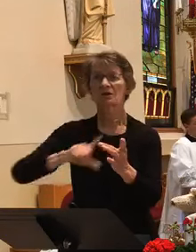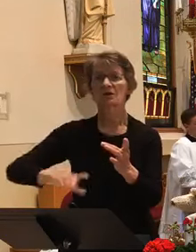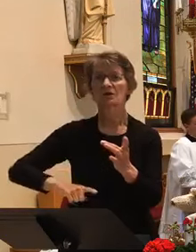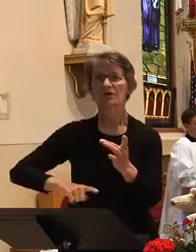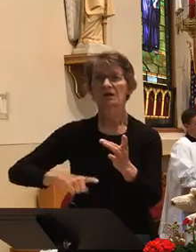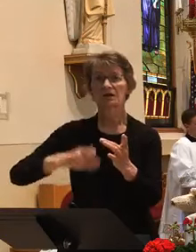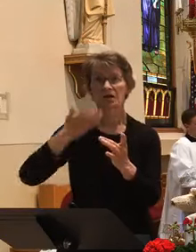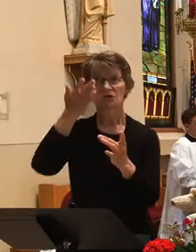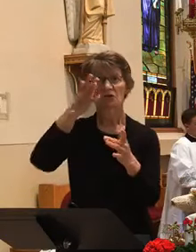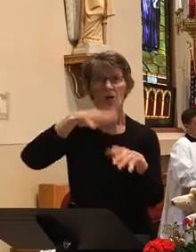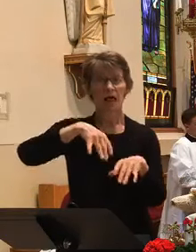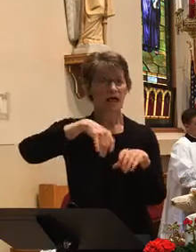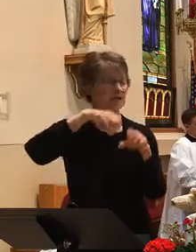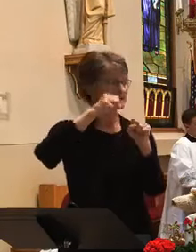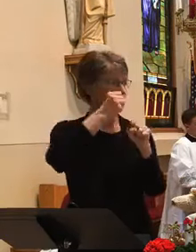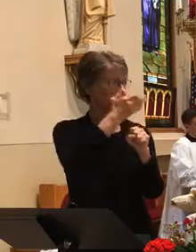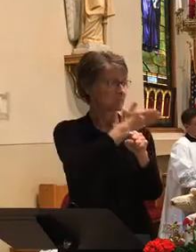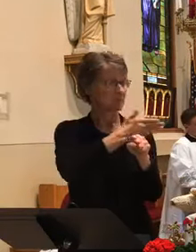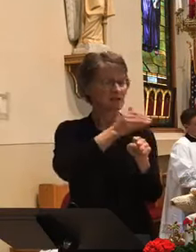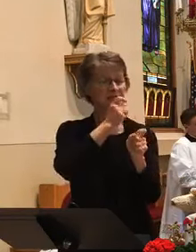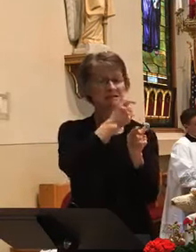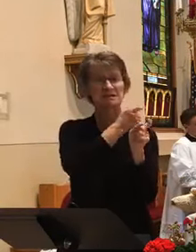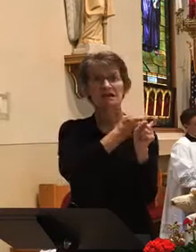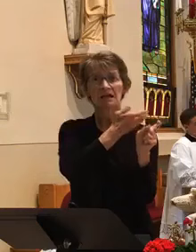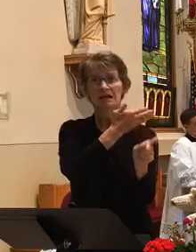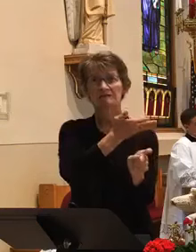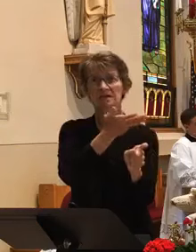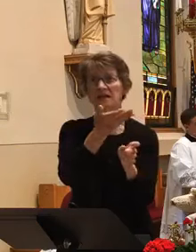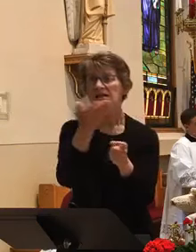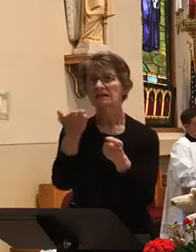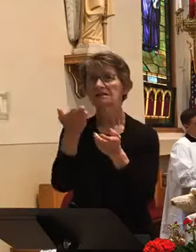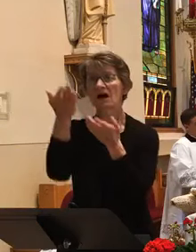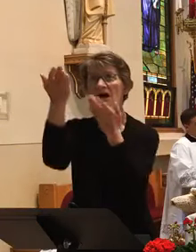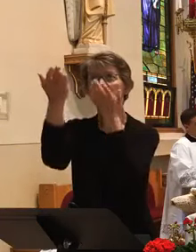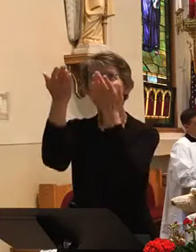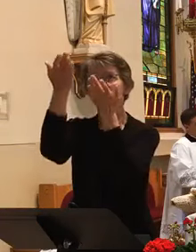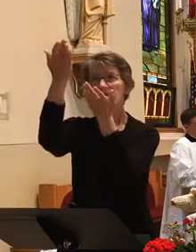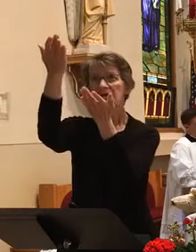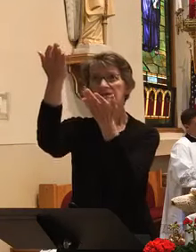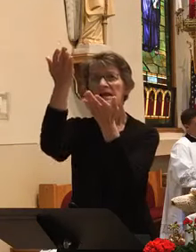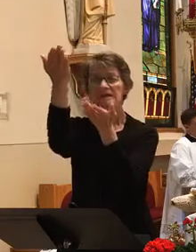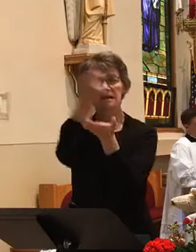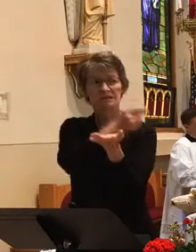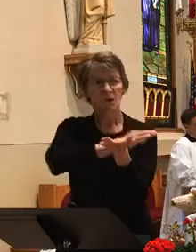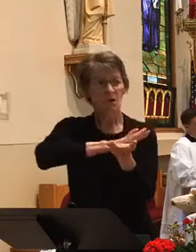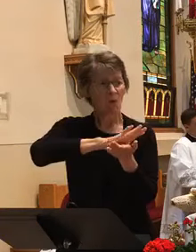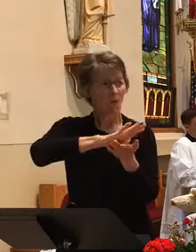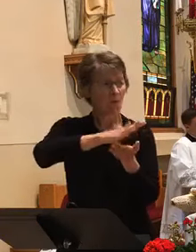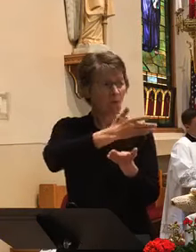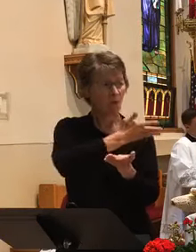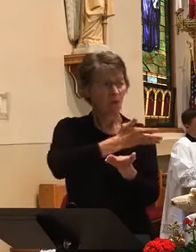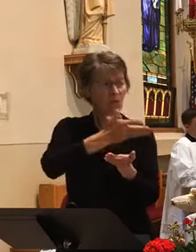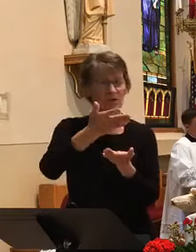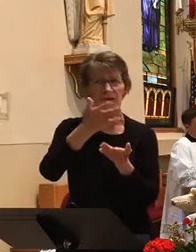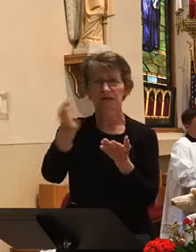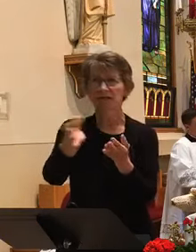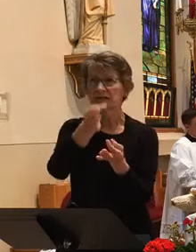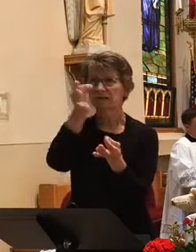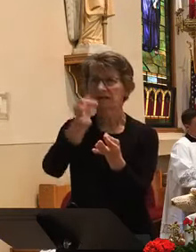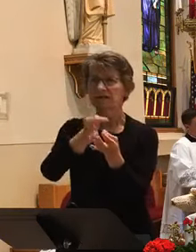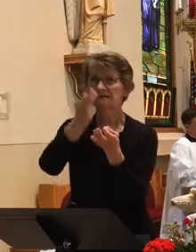you accept and bless these gifts, these offerings, these holy and